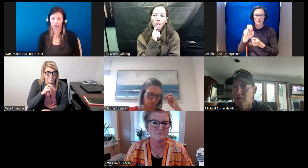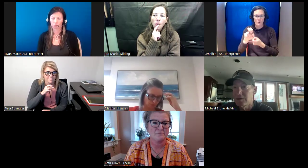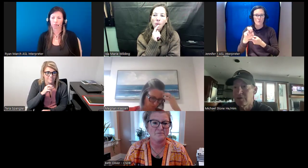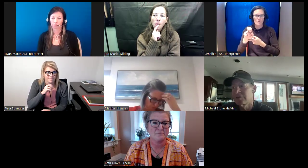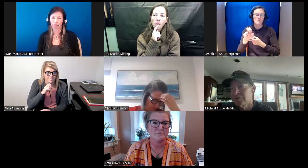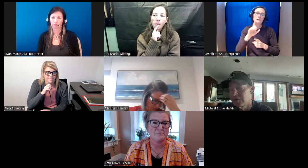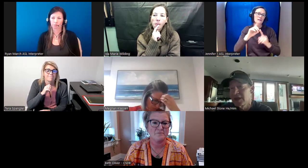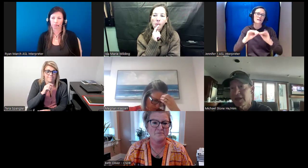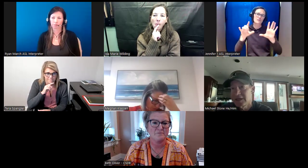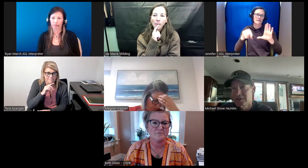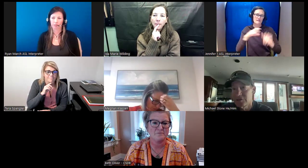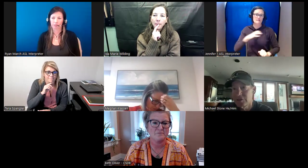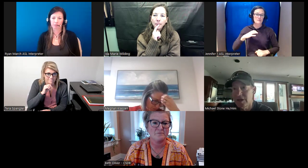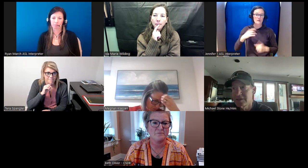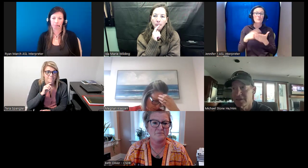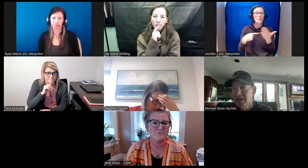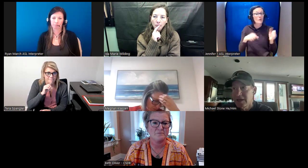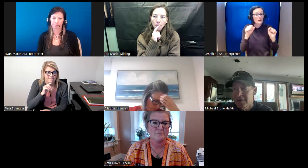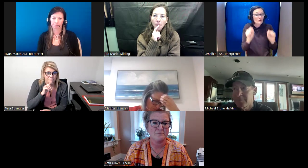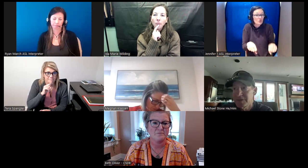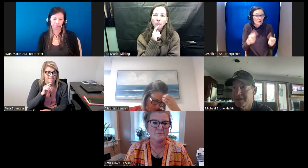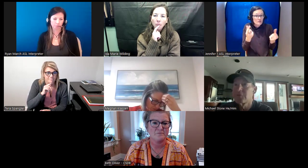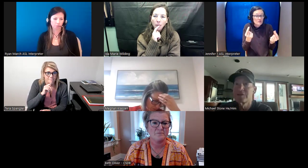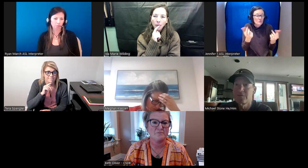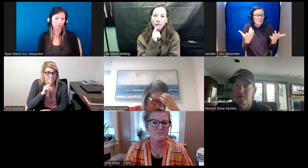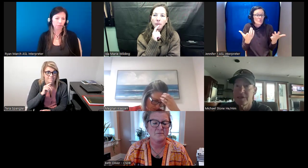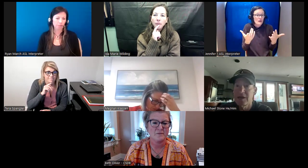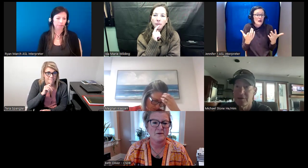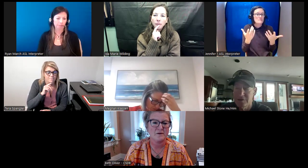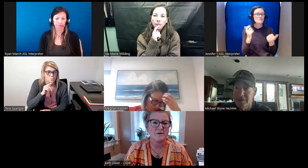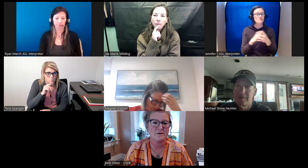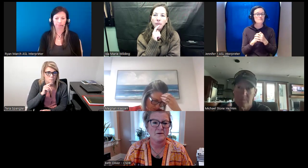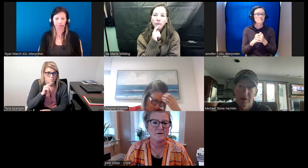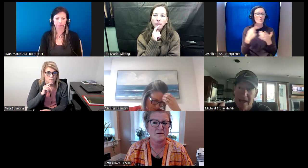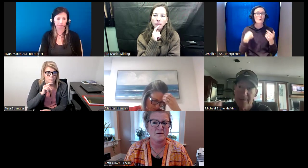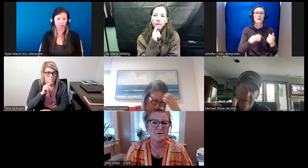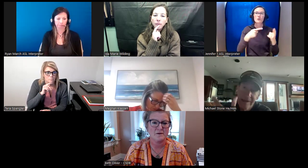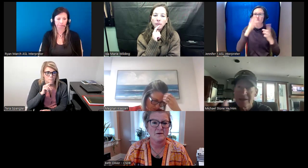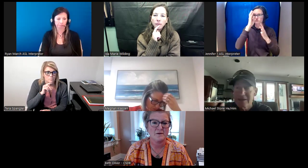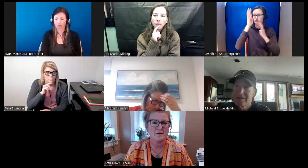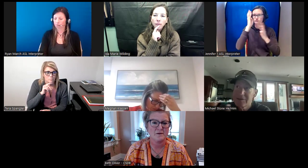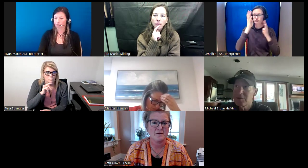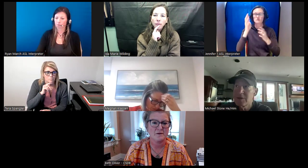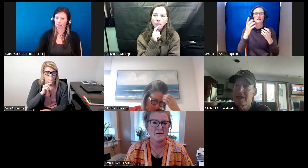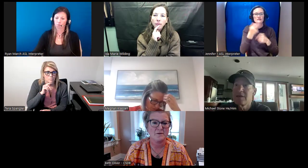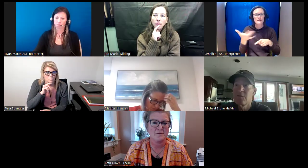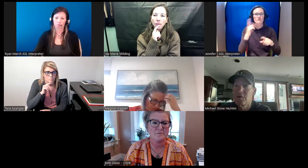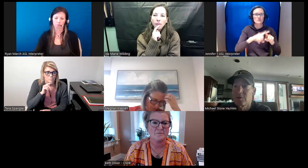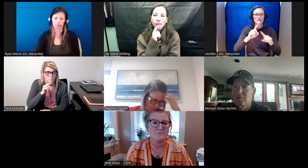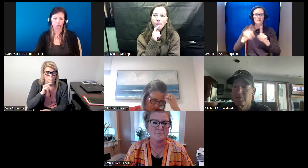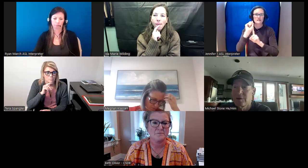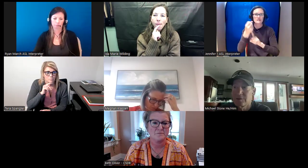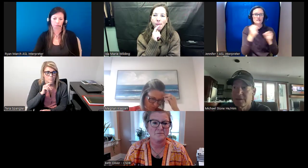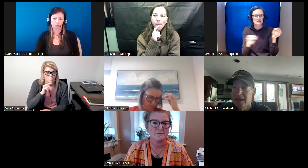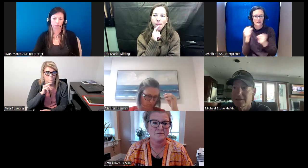committee, what we could do is create several different scenarios, and then perhaps an